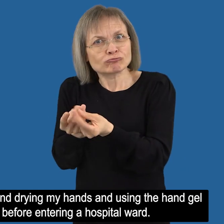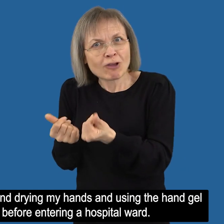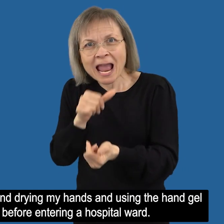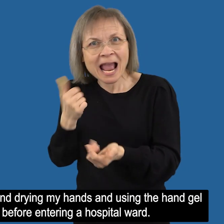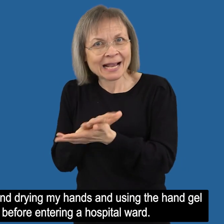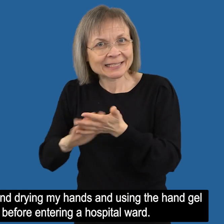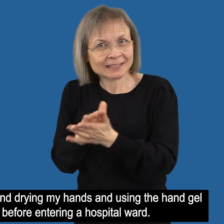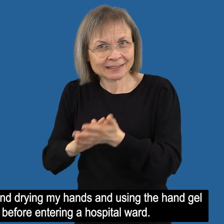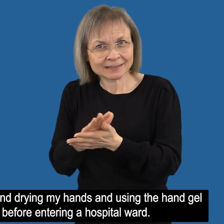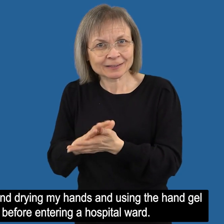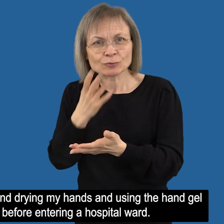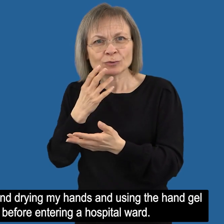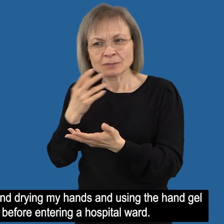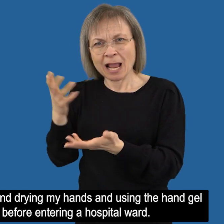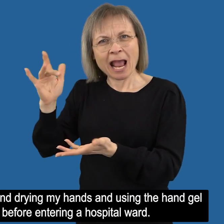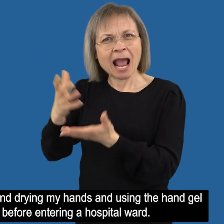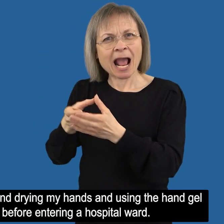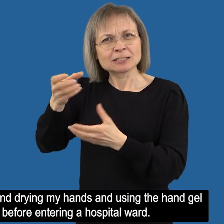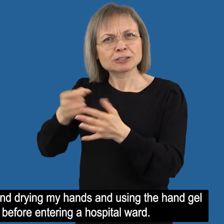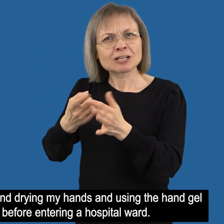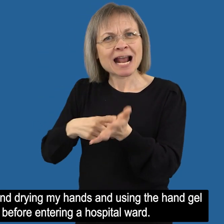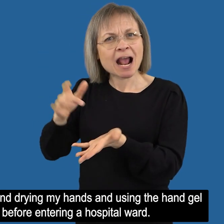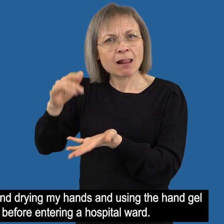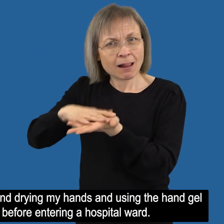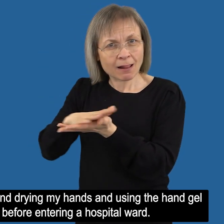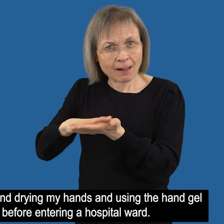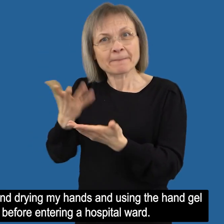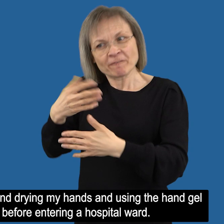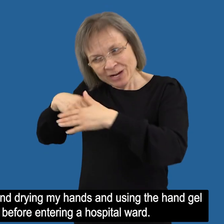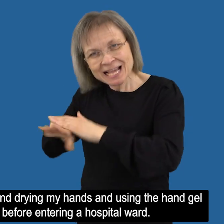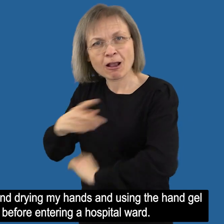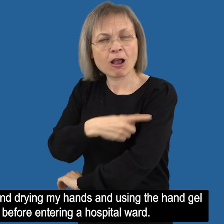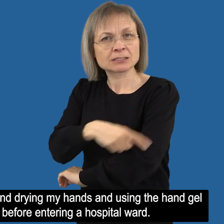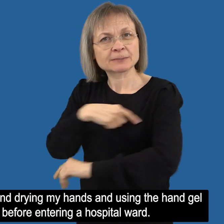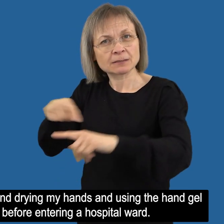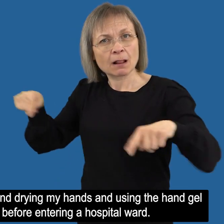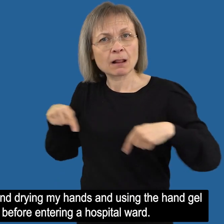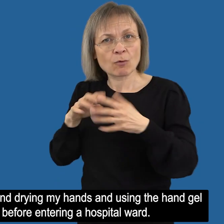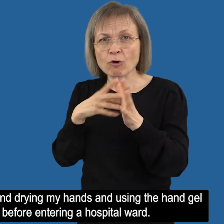Always washing and drying my hands and using the hand gel provided before entering a hospital ward.